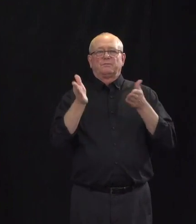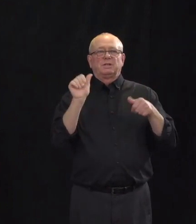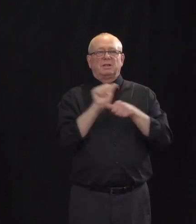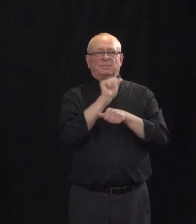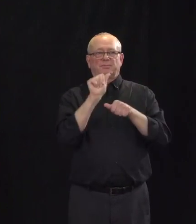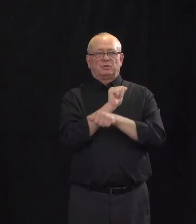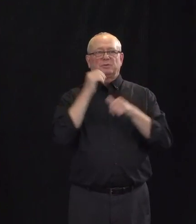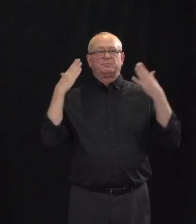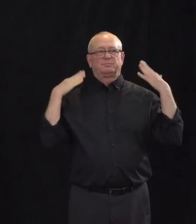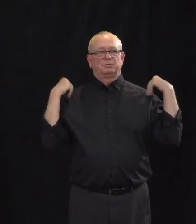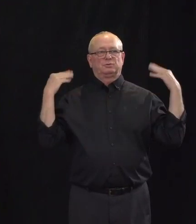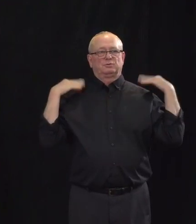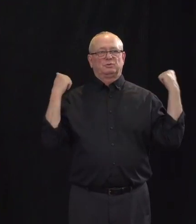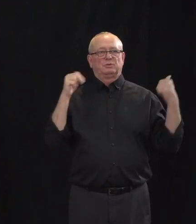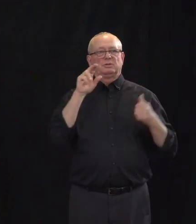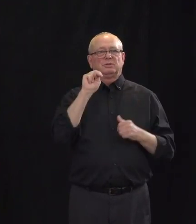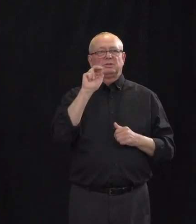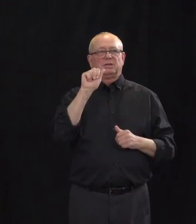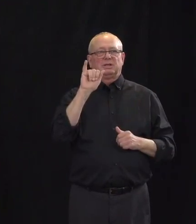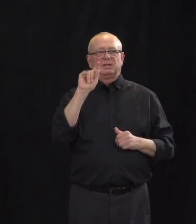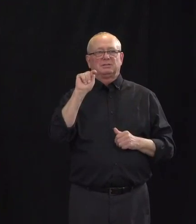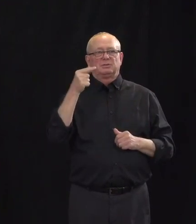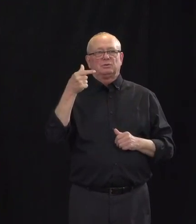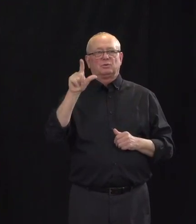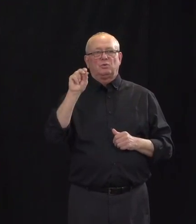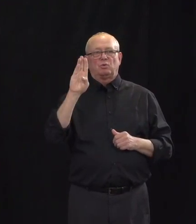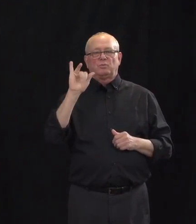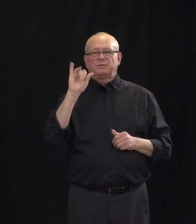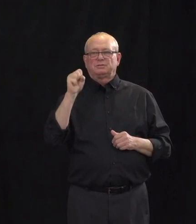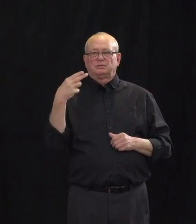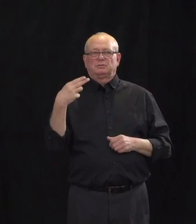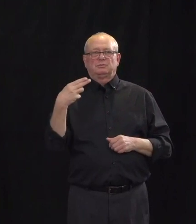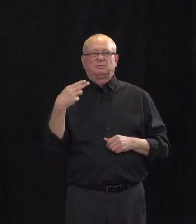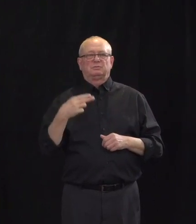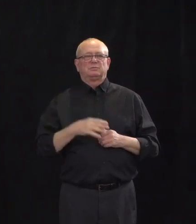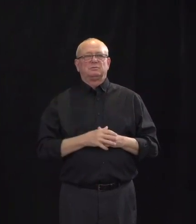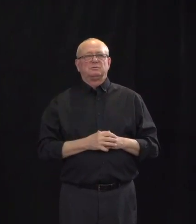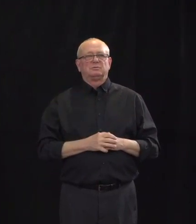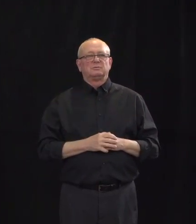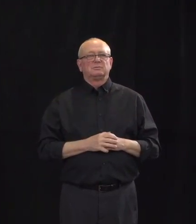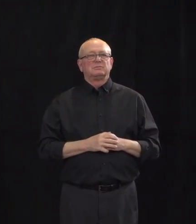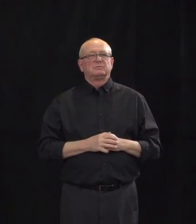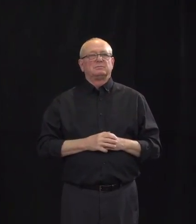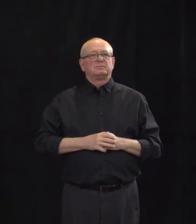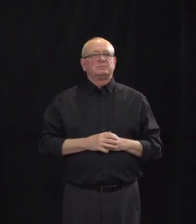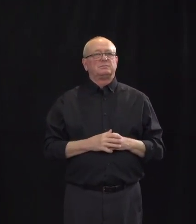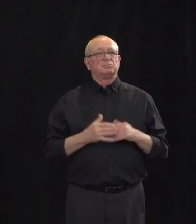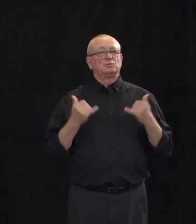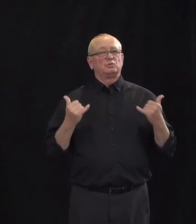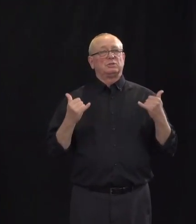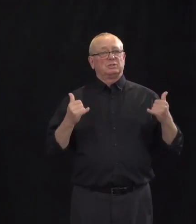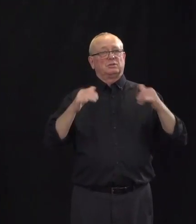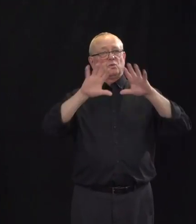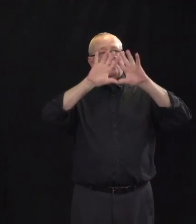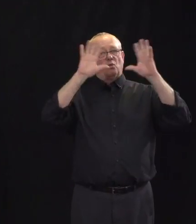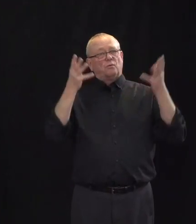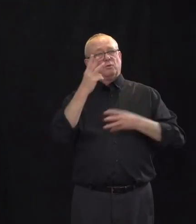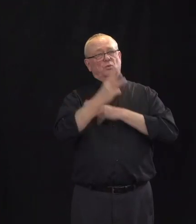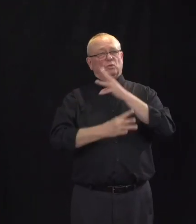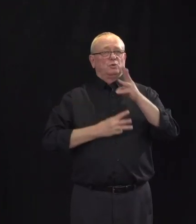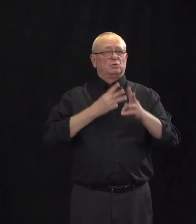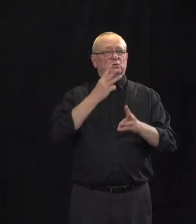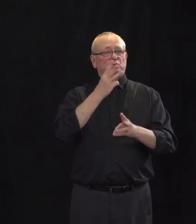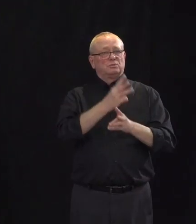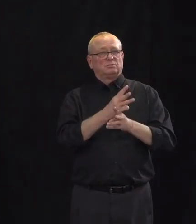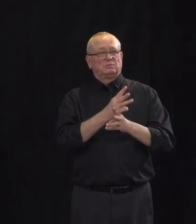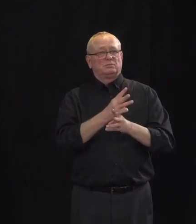There are now about 550,000 reported cases of infection of COVID-19 worldwide, and 25,000